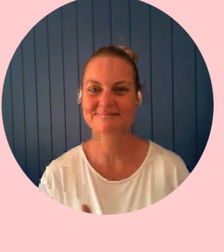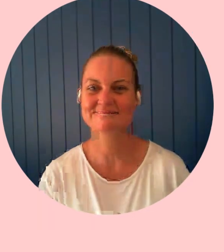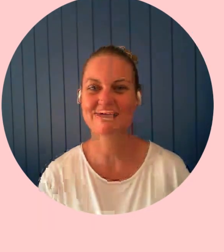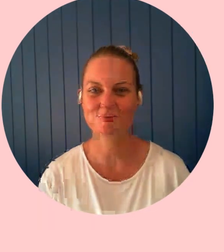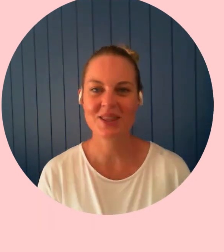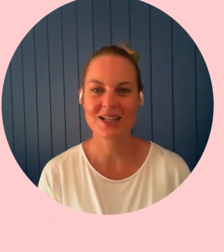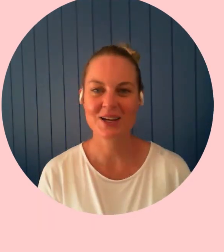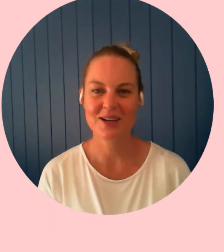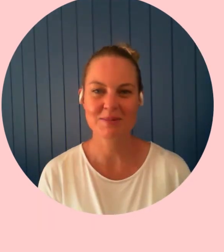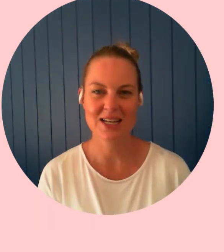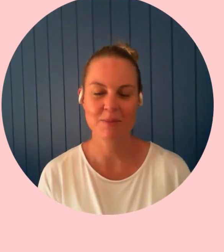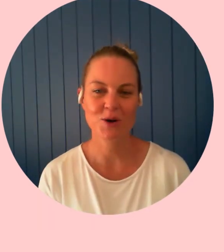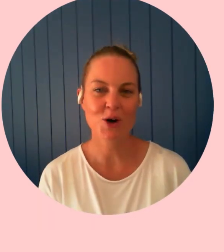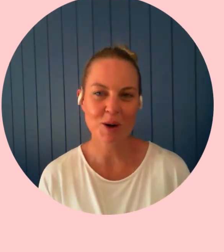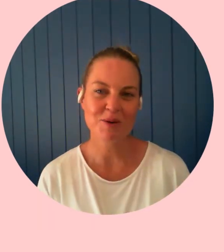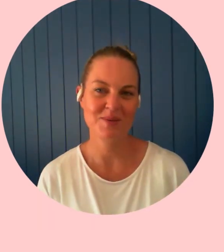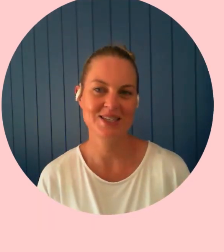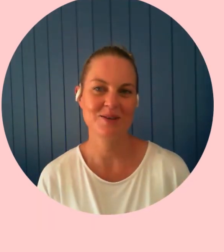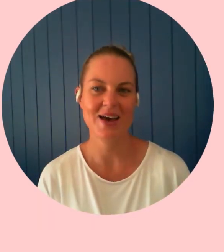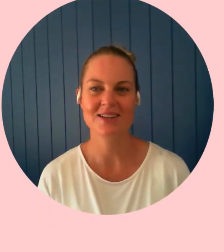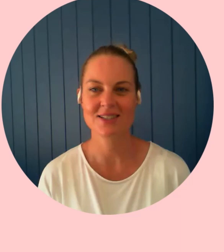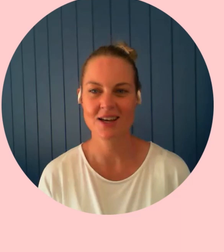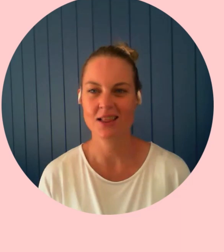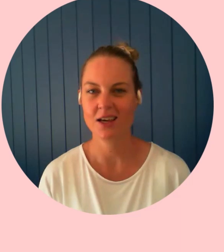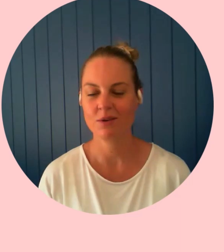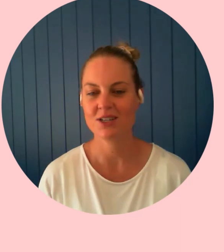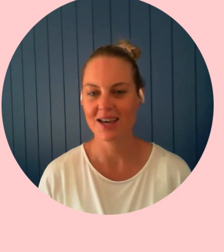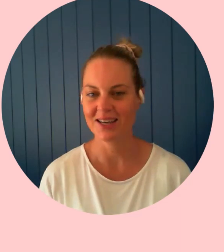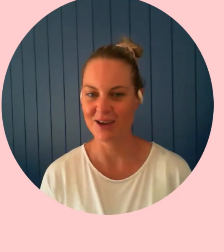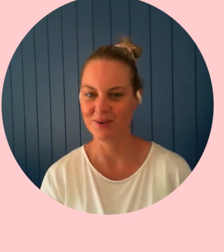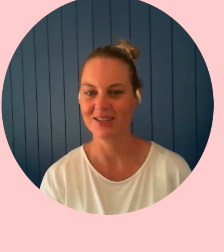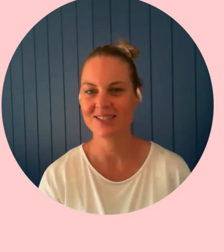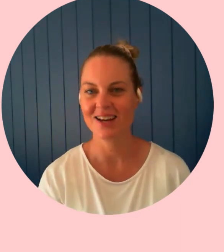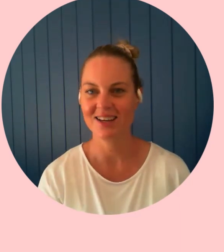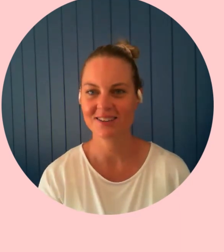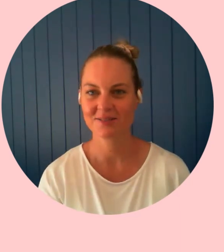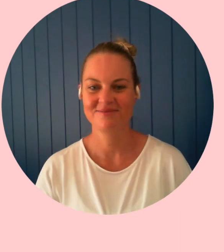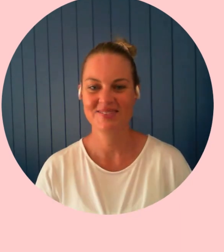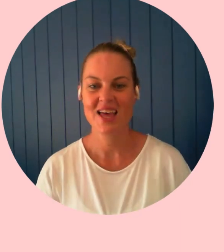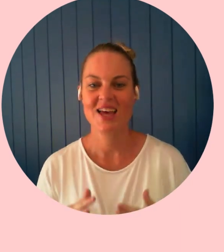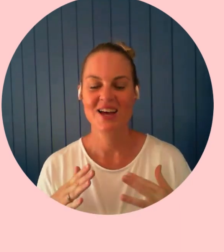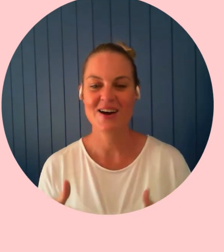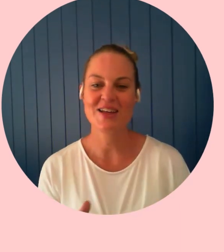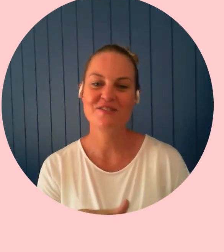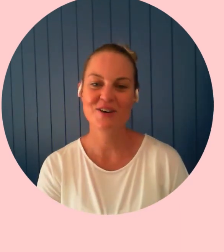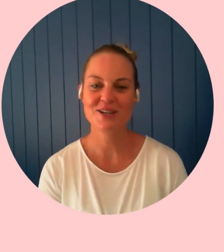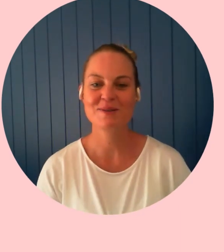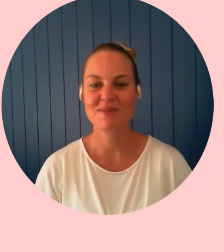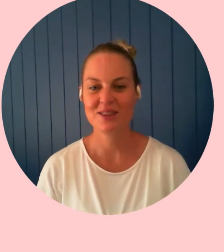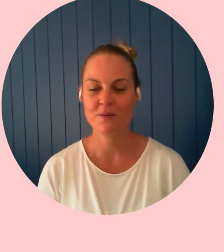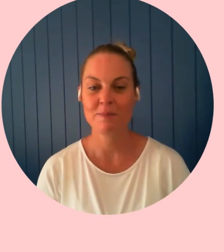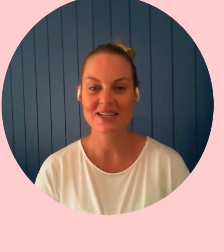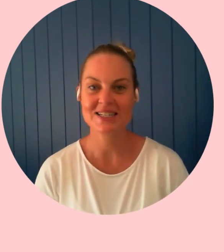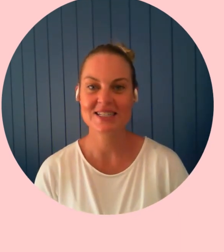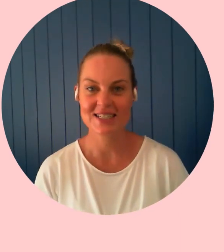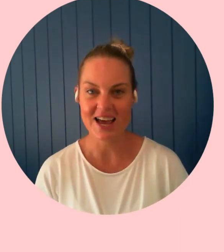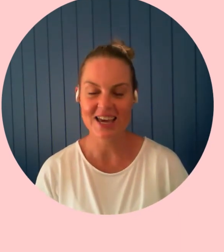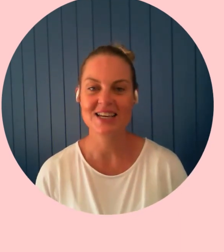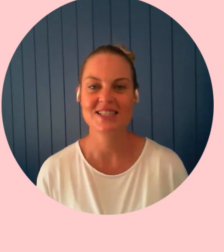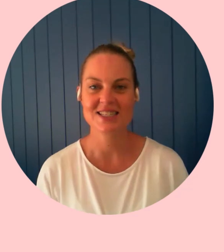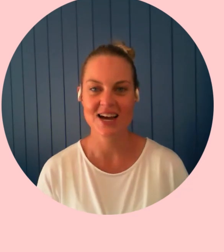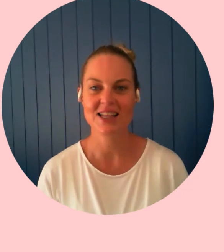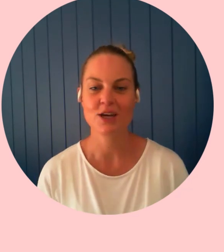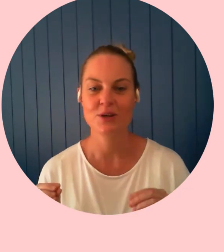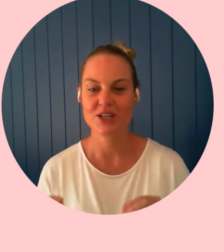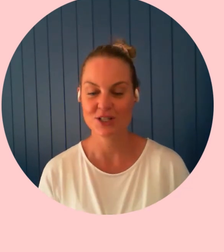Let's start with clearing up some common myths about sign language and keyword signing. All right, the first myth that we're busting today is